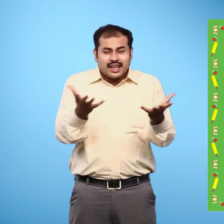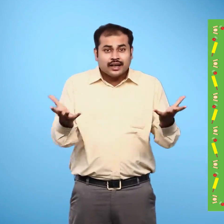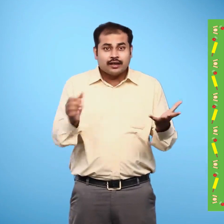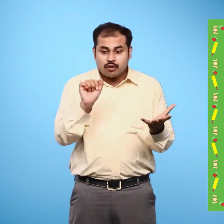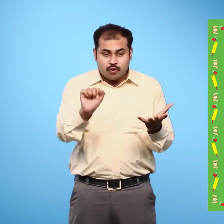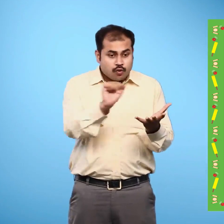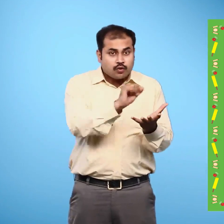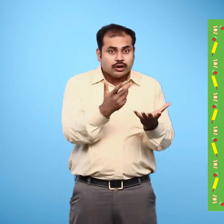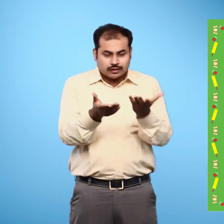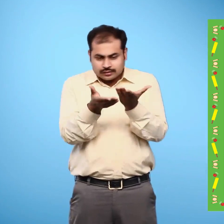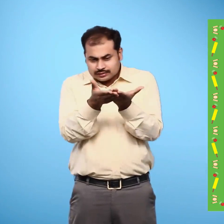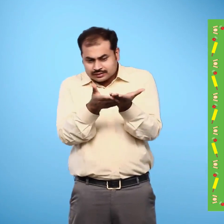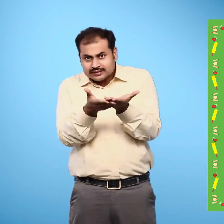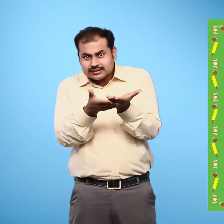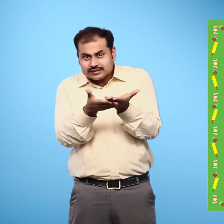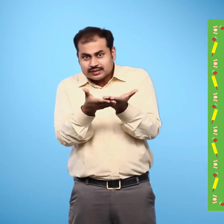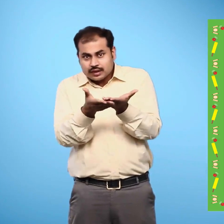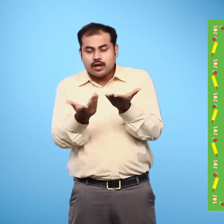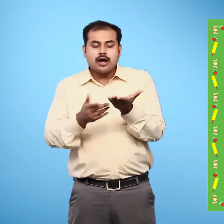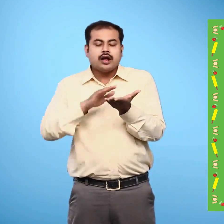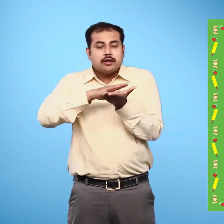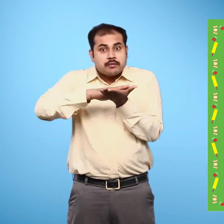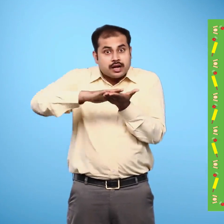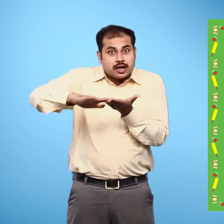which are flat or not flat.